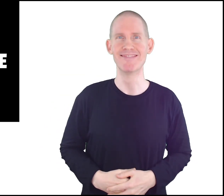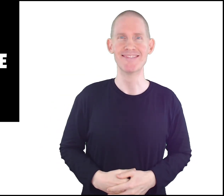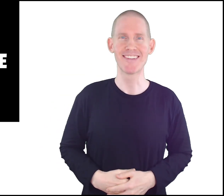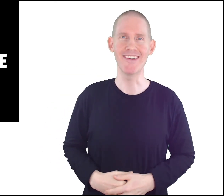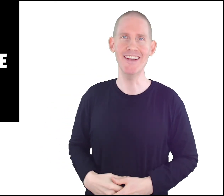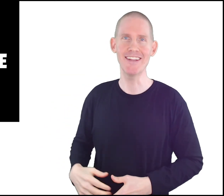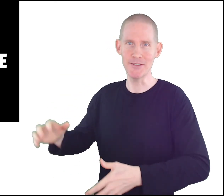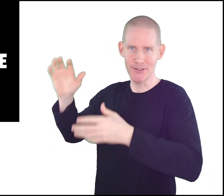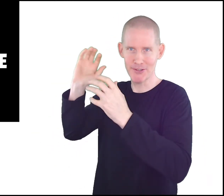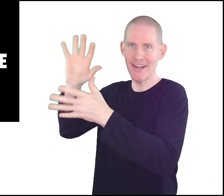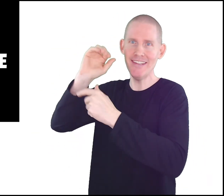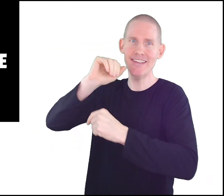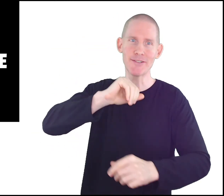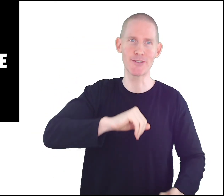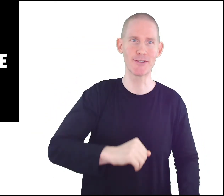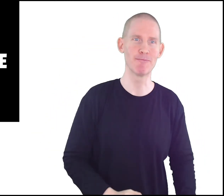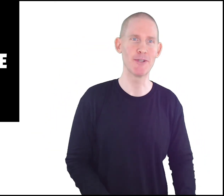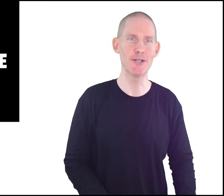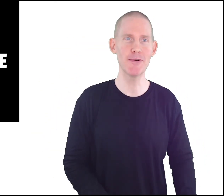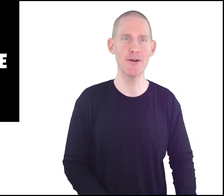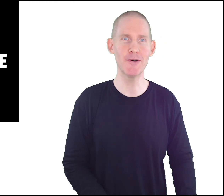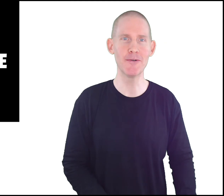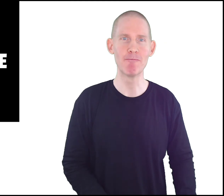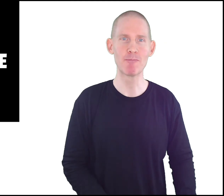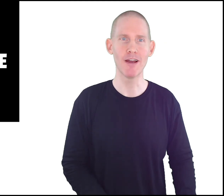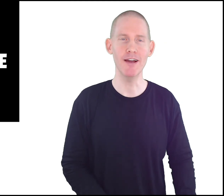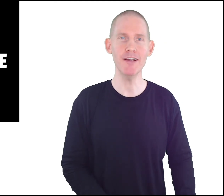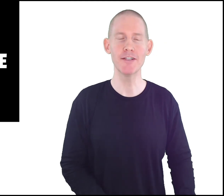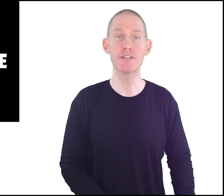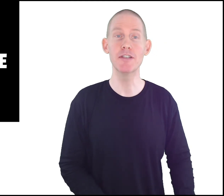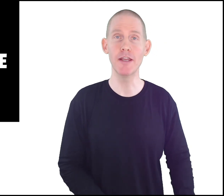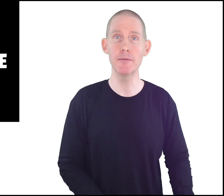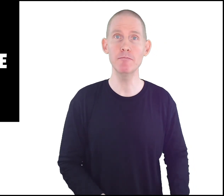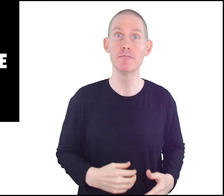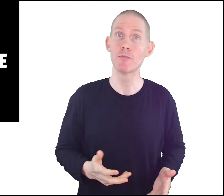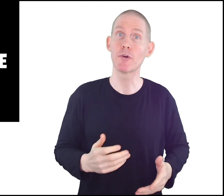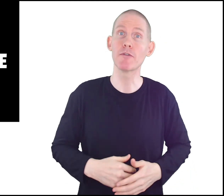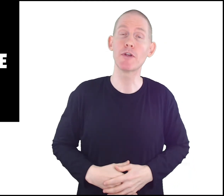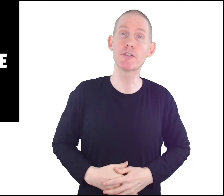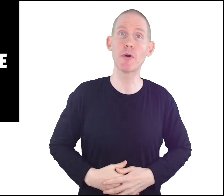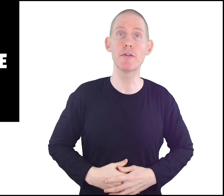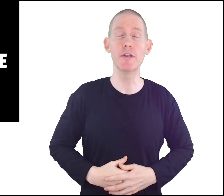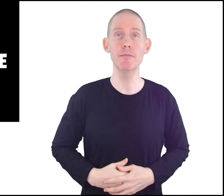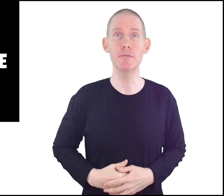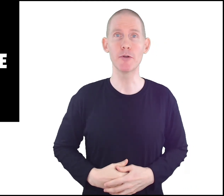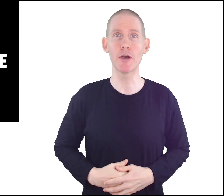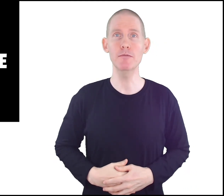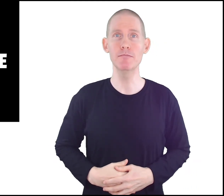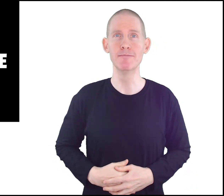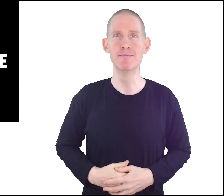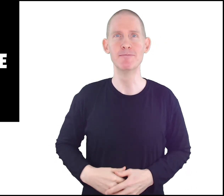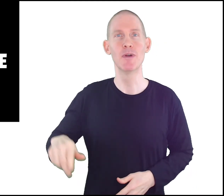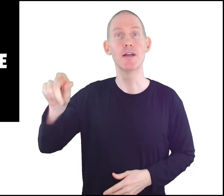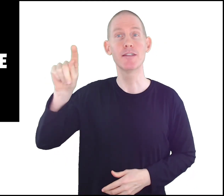All right, let's sign this. Here we go. It's a name. We're going to fingerspell the name. Here we go.